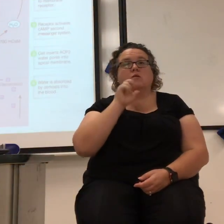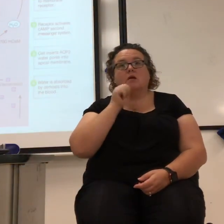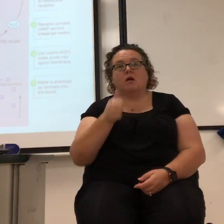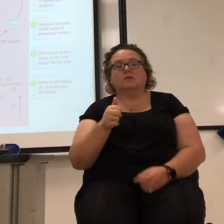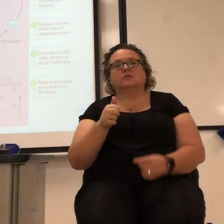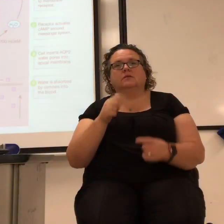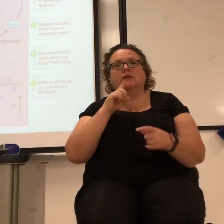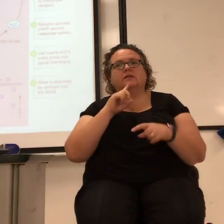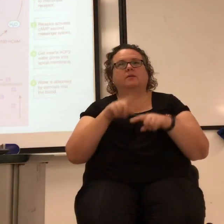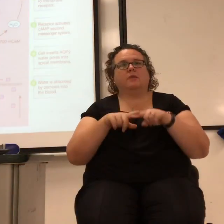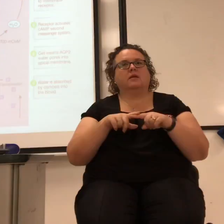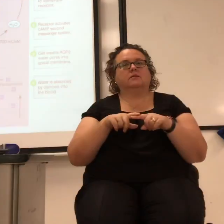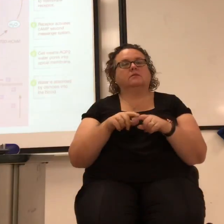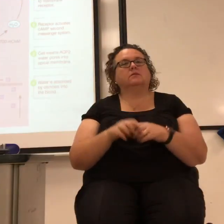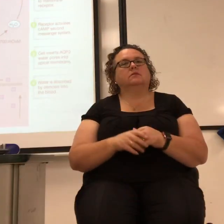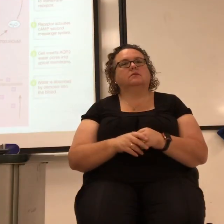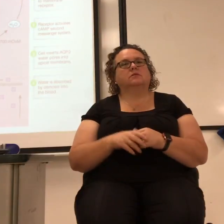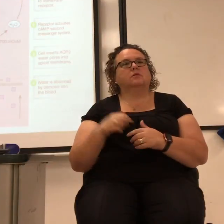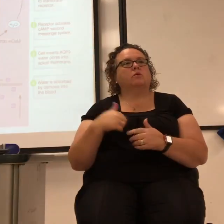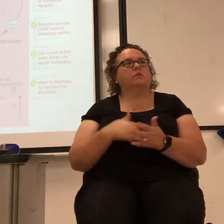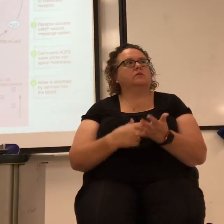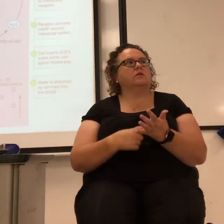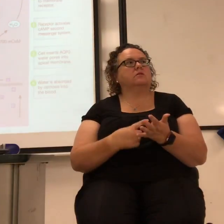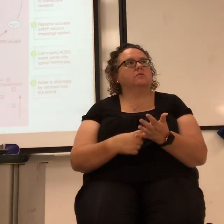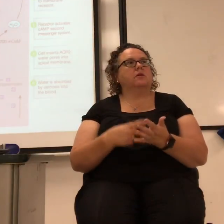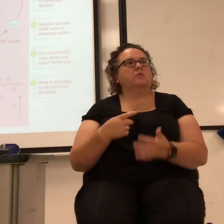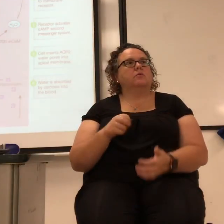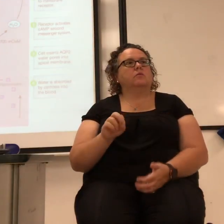of the aquaporins that we talked about before.